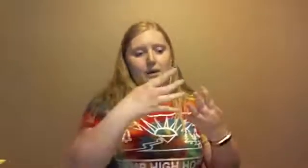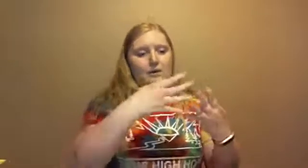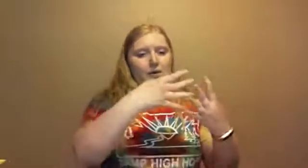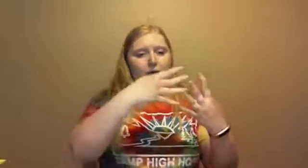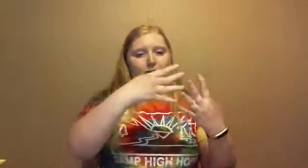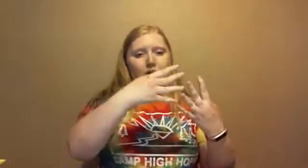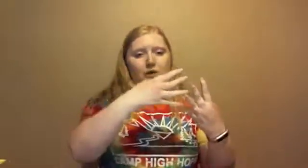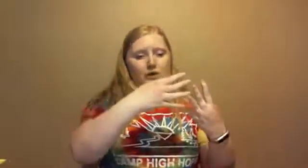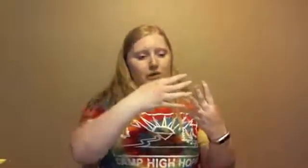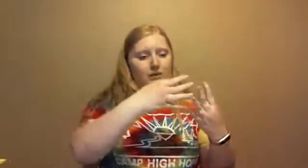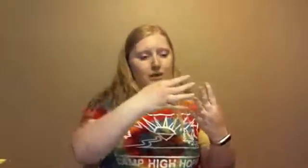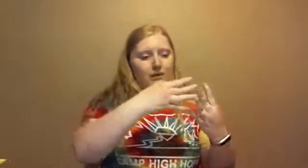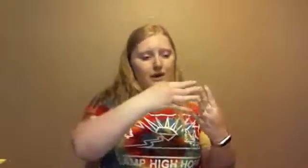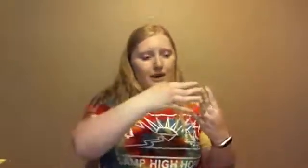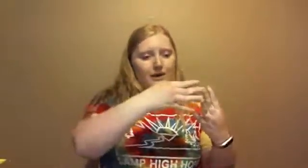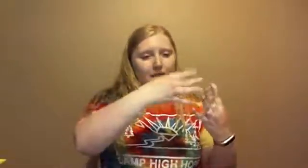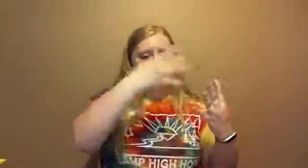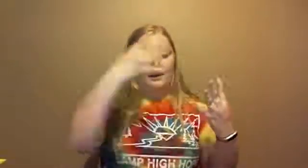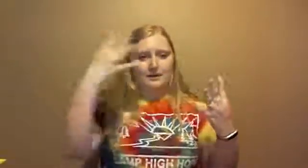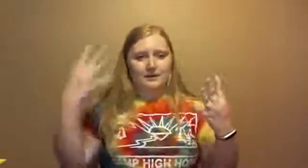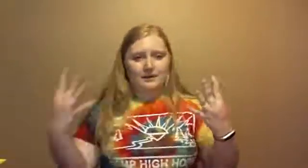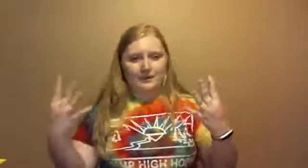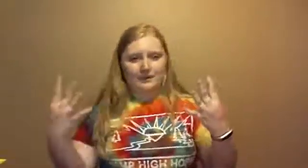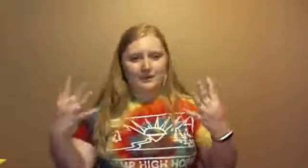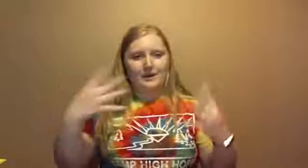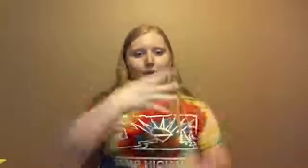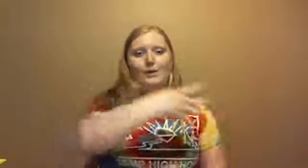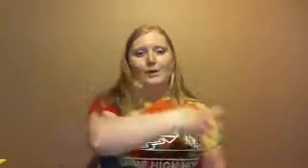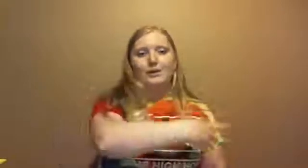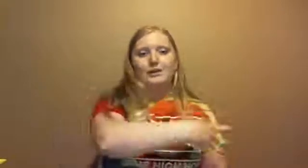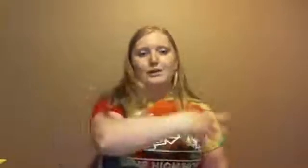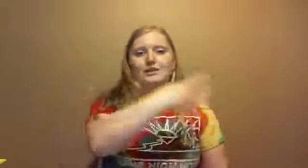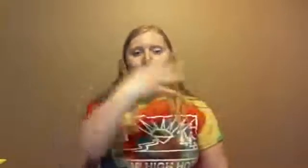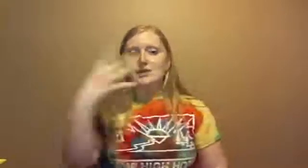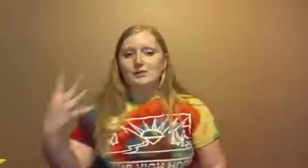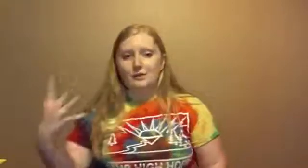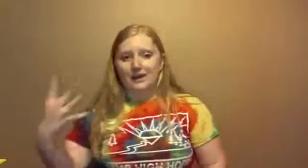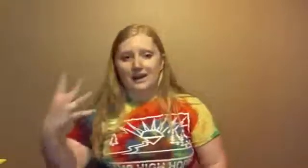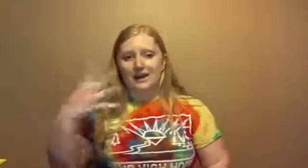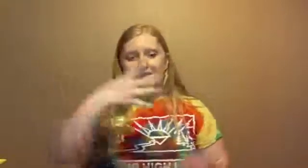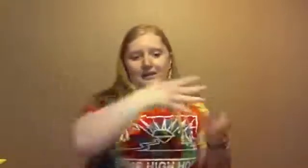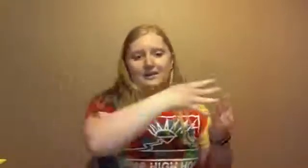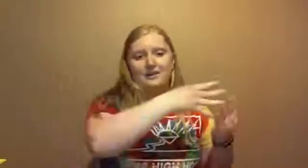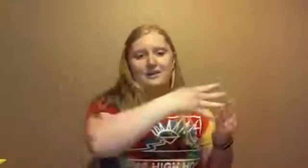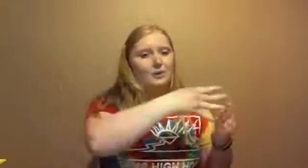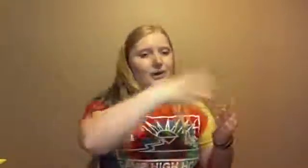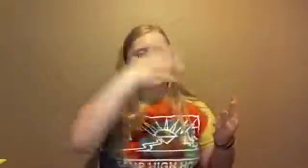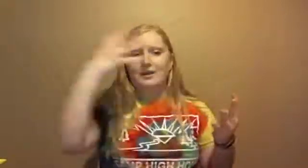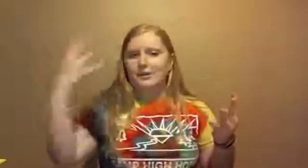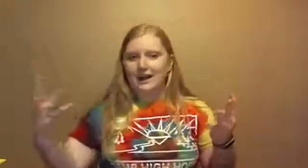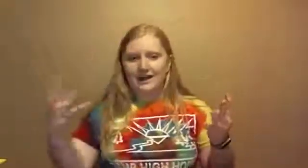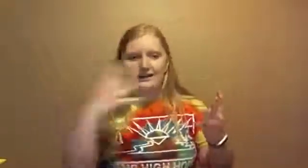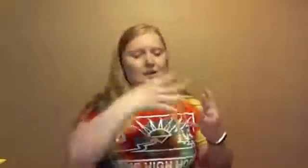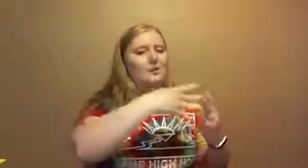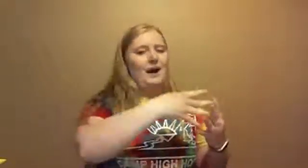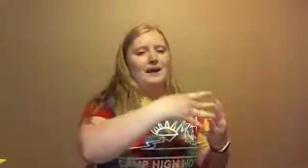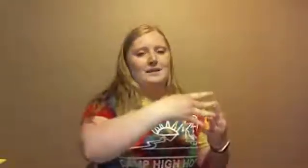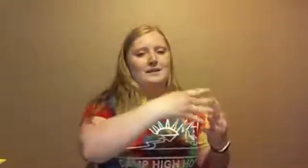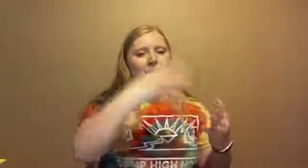rainbow. You can do rainbow like this, or you can just use one hand. So either way is correct. Either